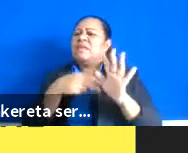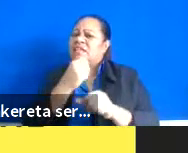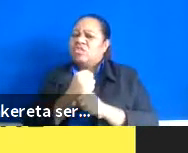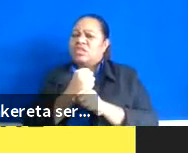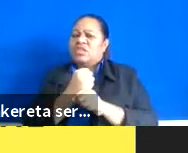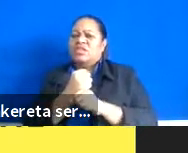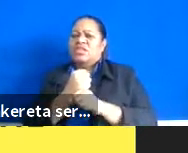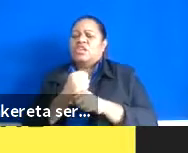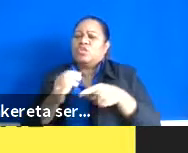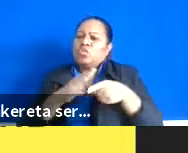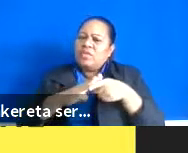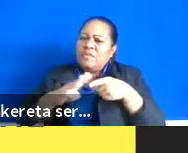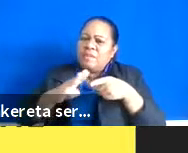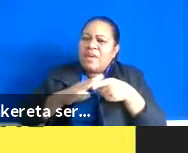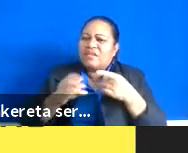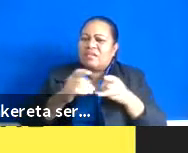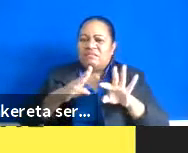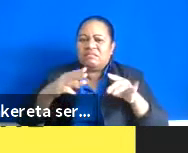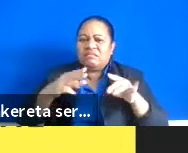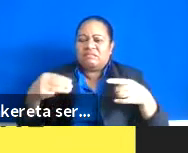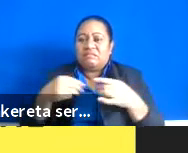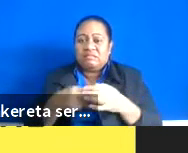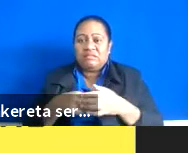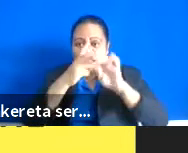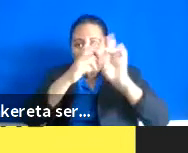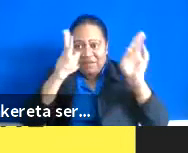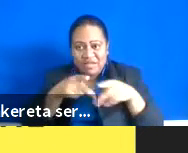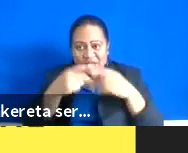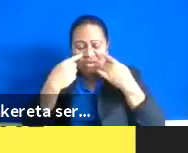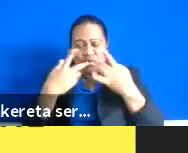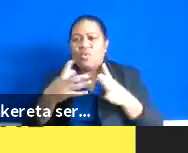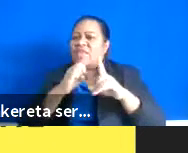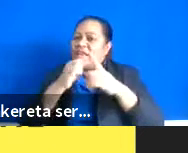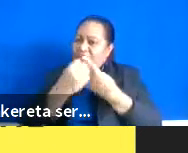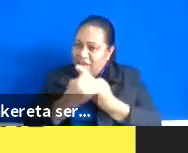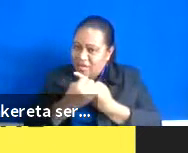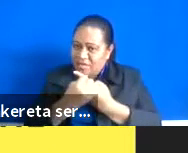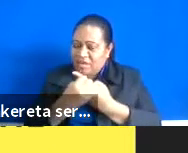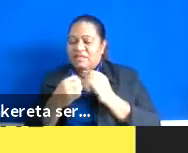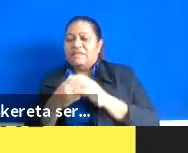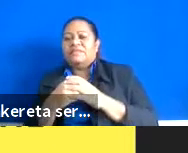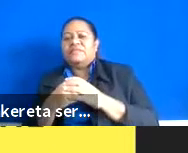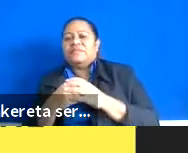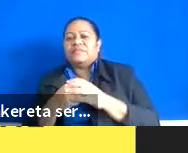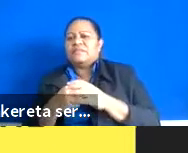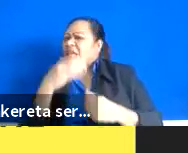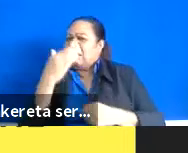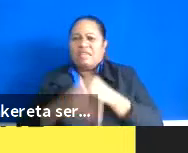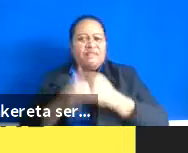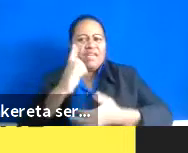study the health of the mangrove environment. And that was never done before.